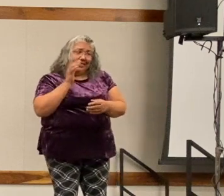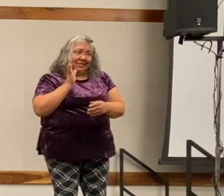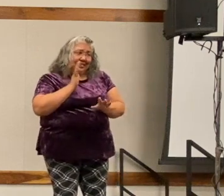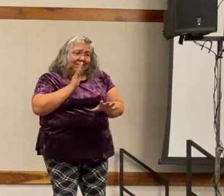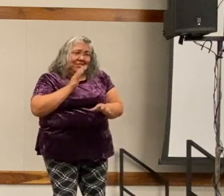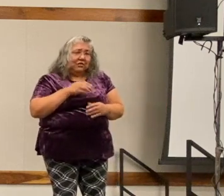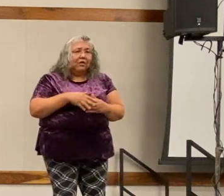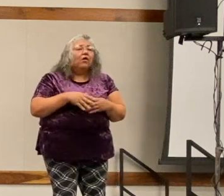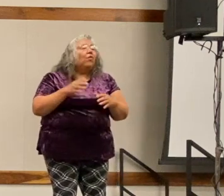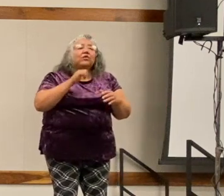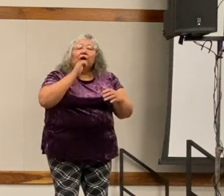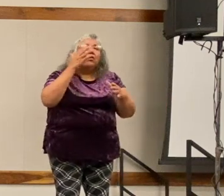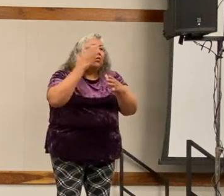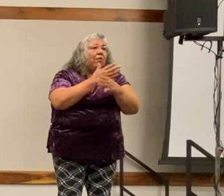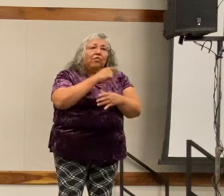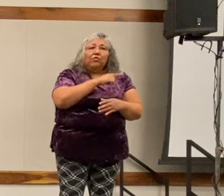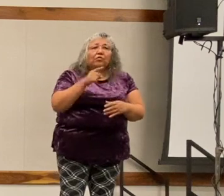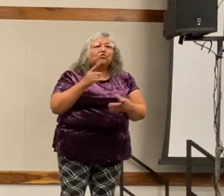We won't bother you.